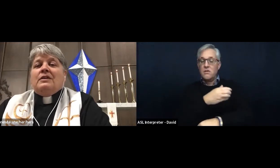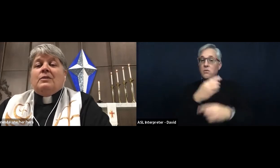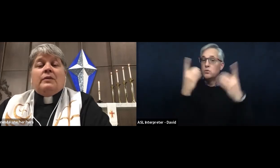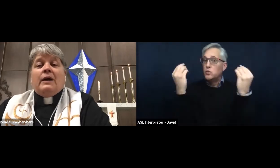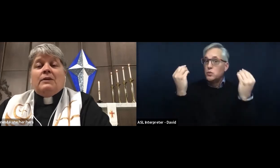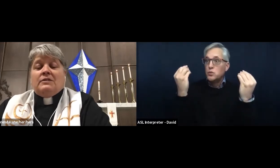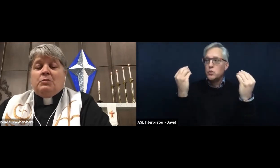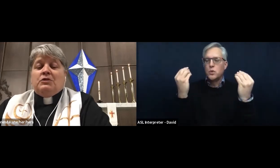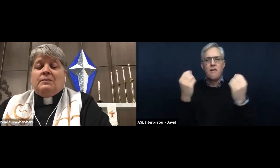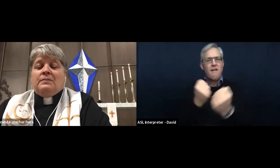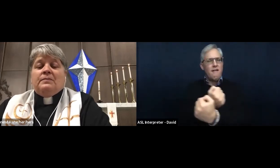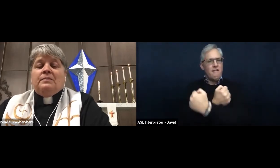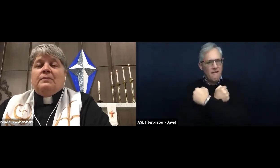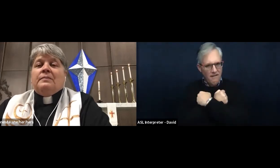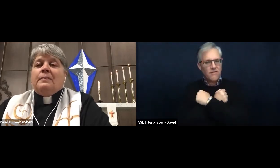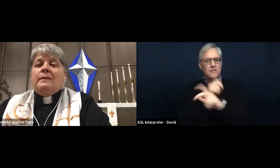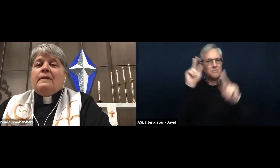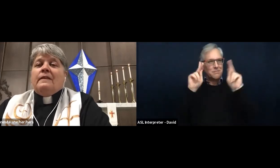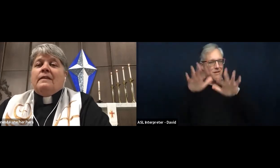others without exception.